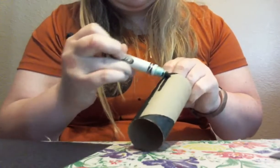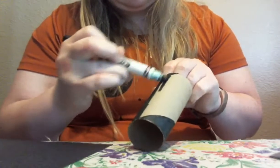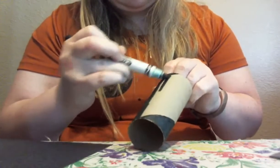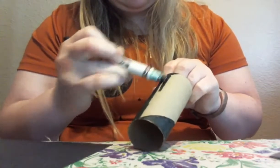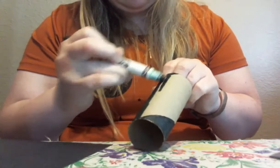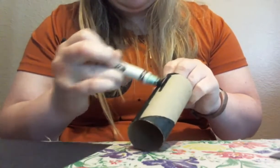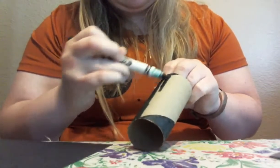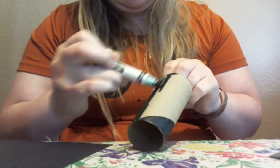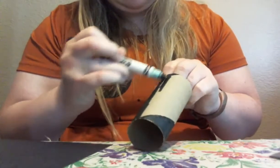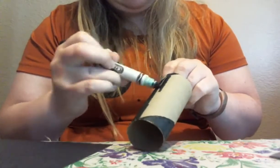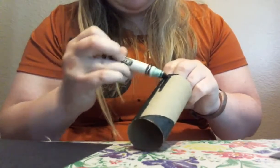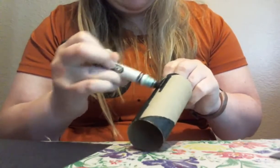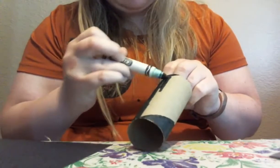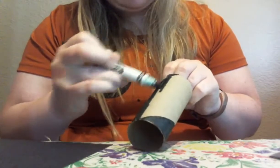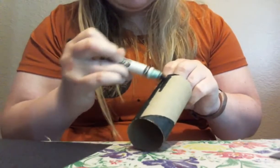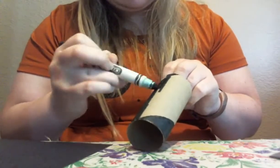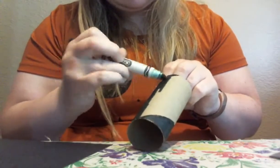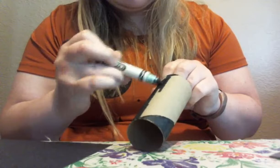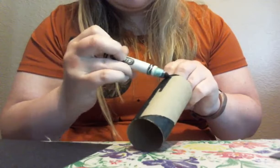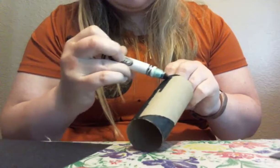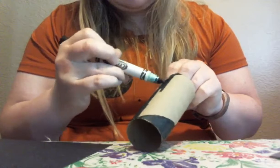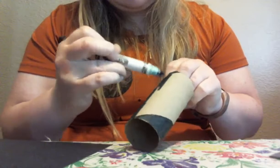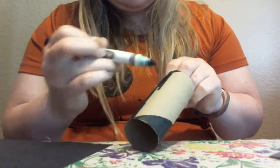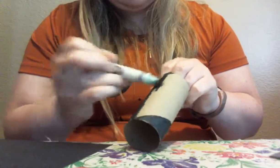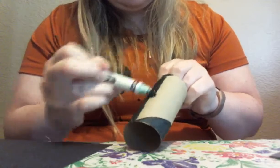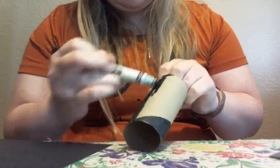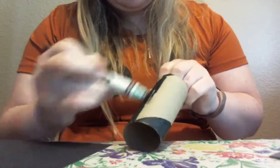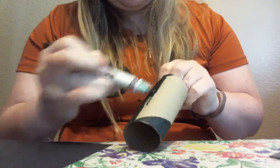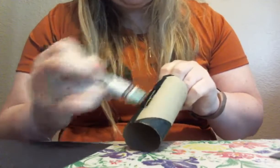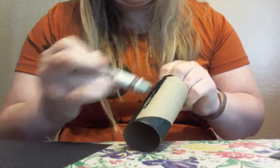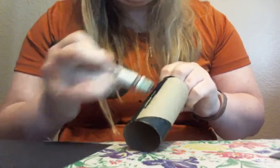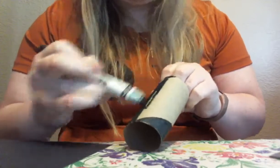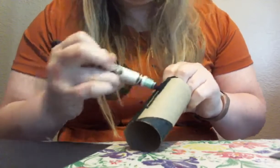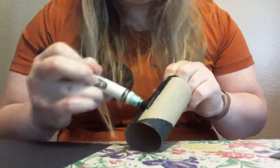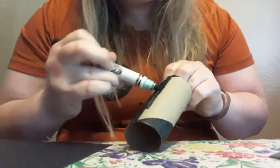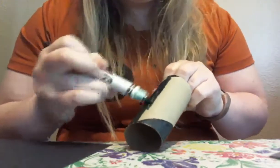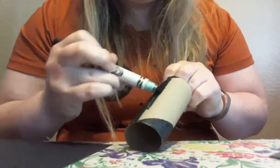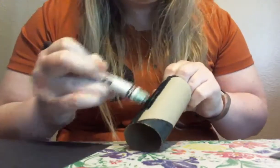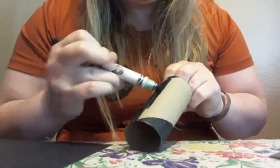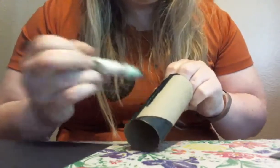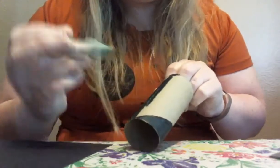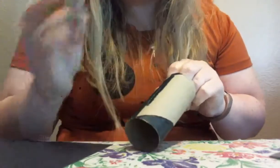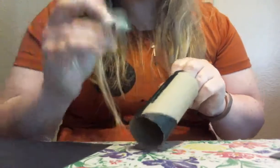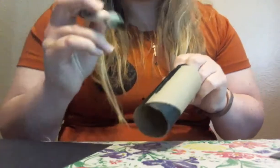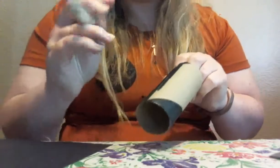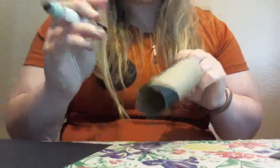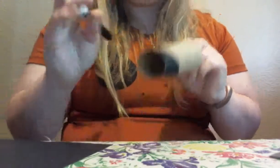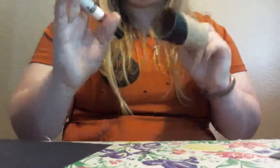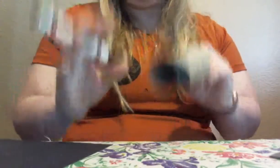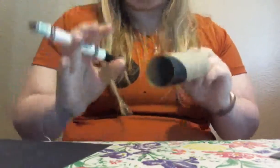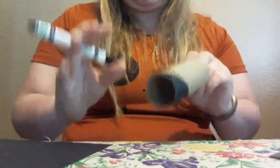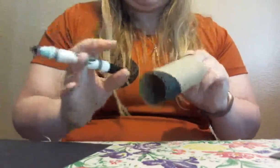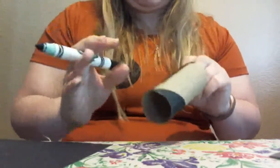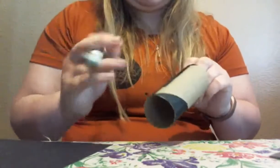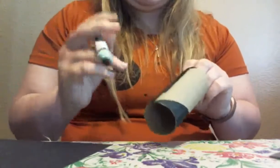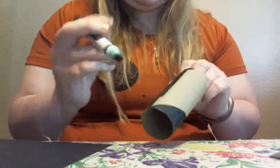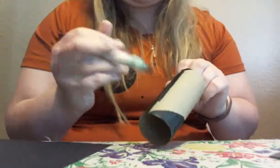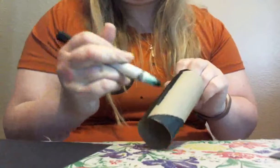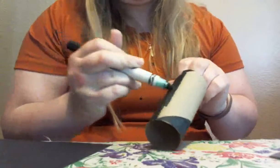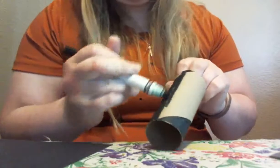toilet paper tube first, which is what I am doing right now. And this is just for decoration's sake.